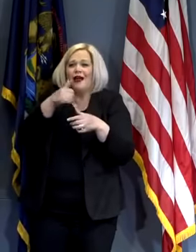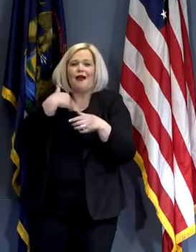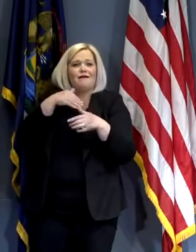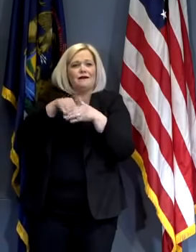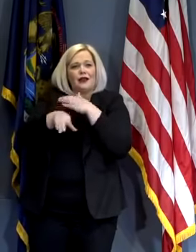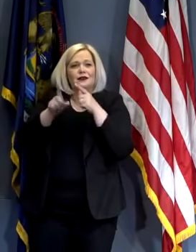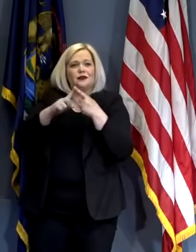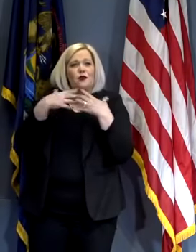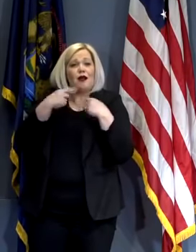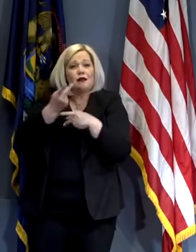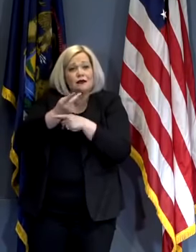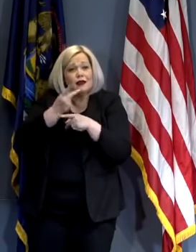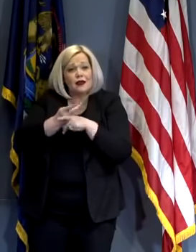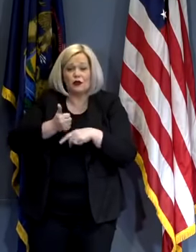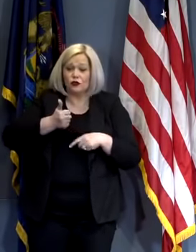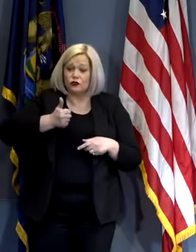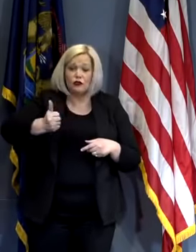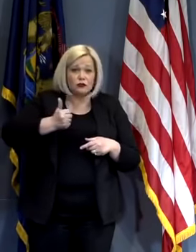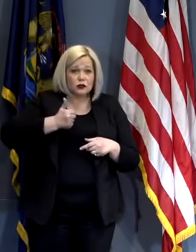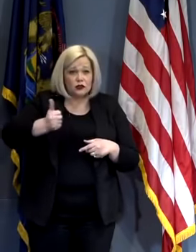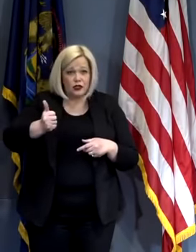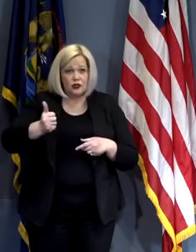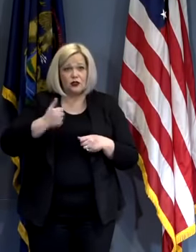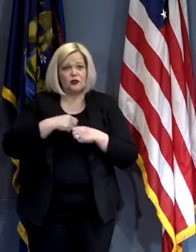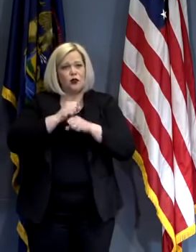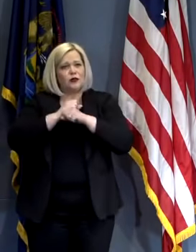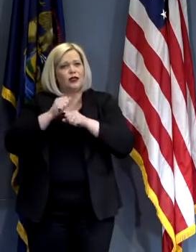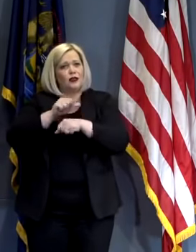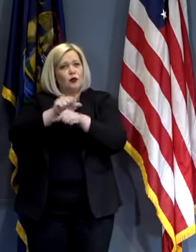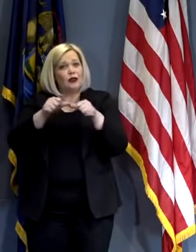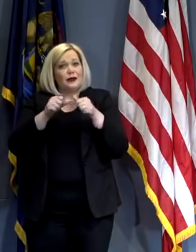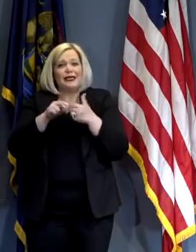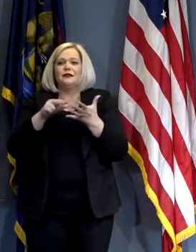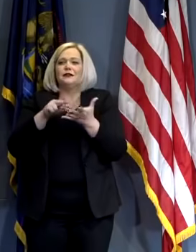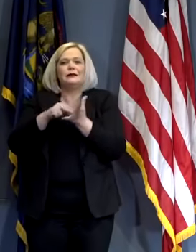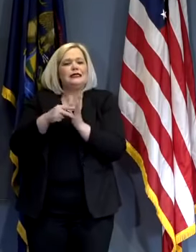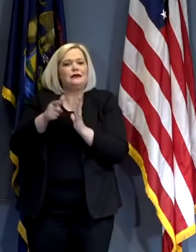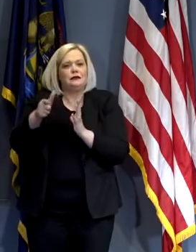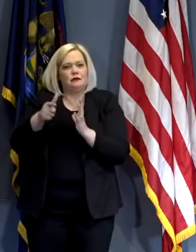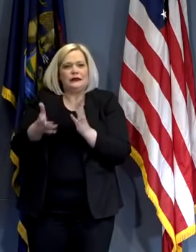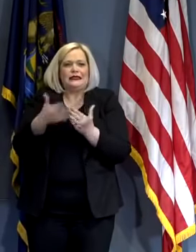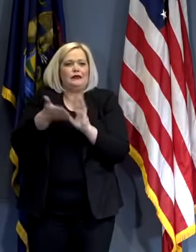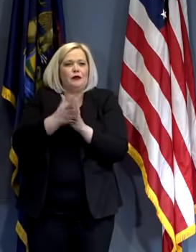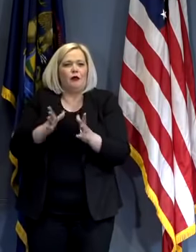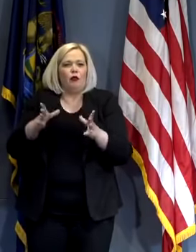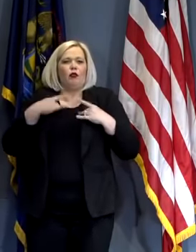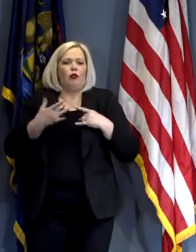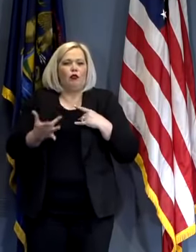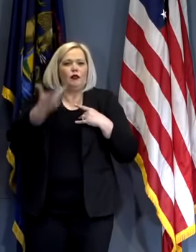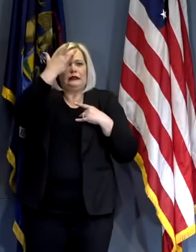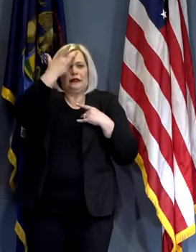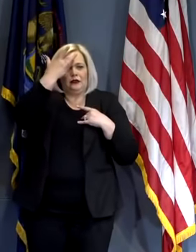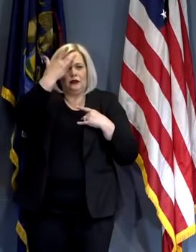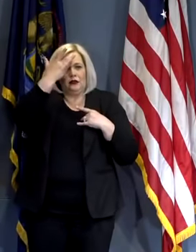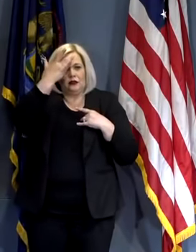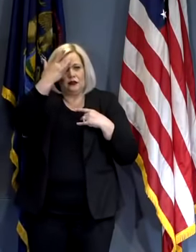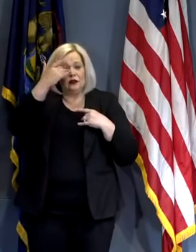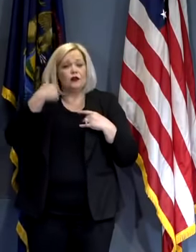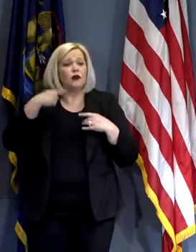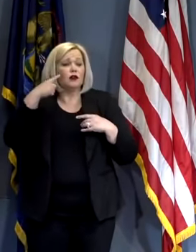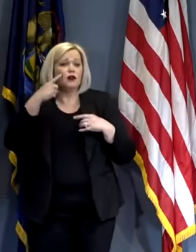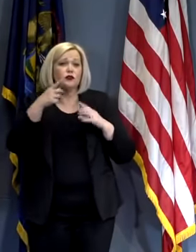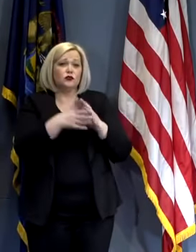or transportation or protections in the workplace have made them more susceptible to COVID-19. We've seen heartbreaking